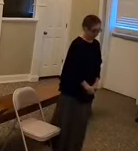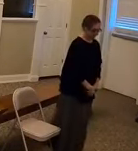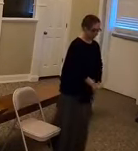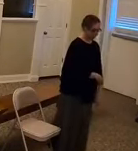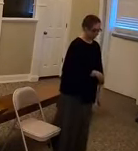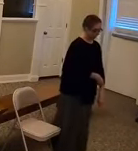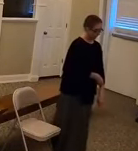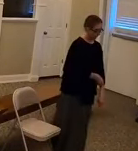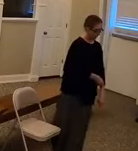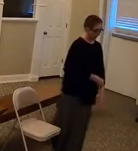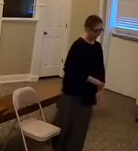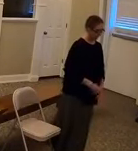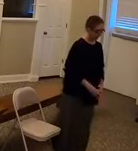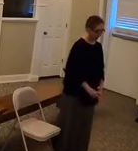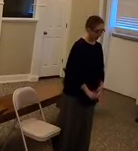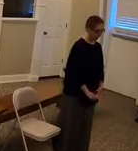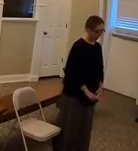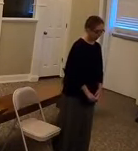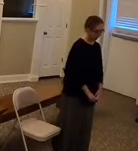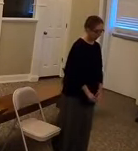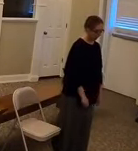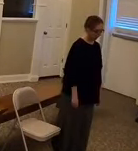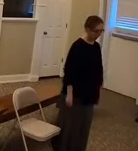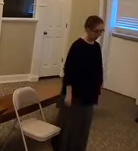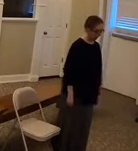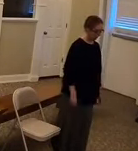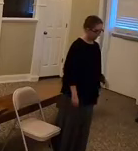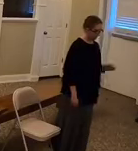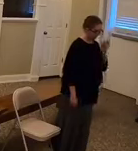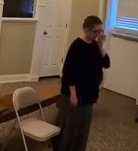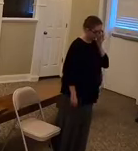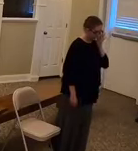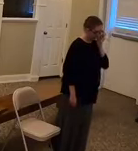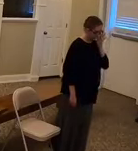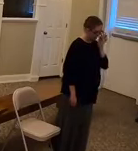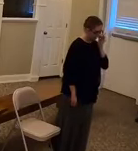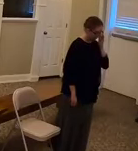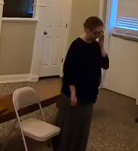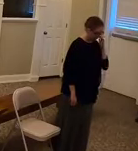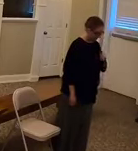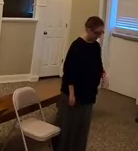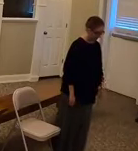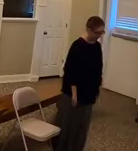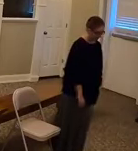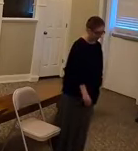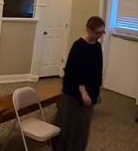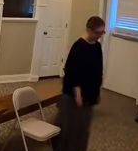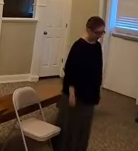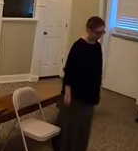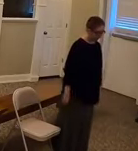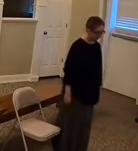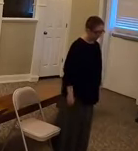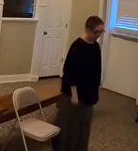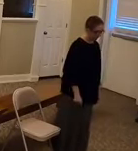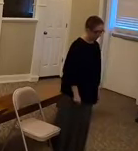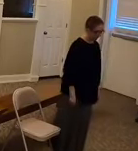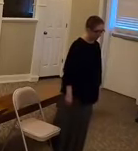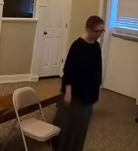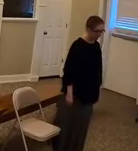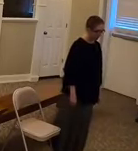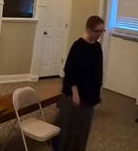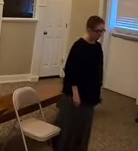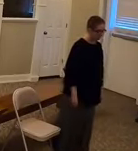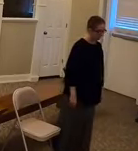don't deserve it, but God, you have done great works in our lives, God. Lord, we're so grateful, Lord, in the name